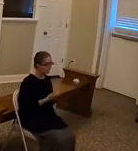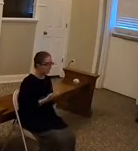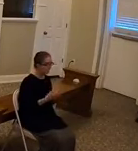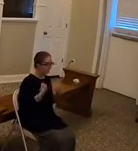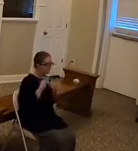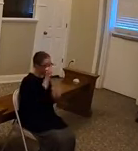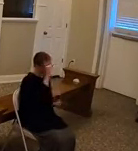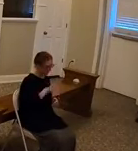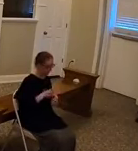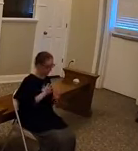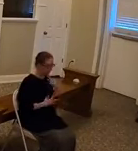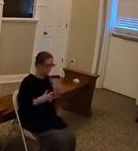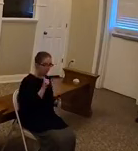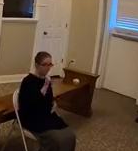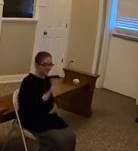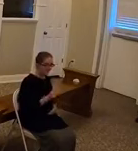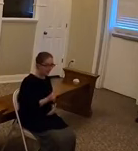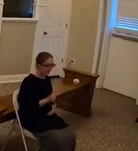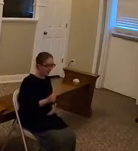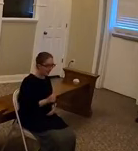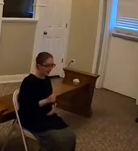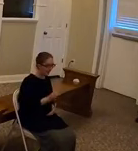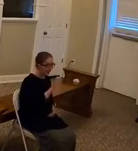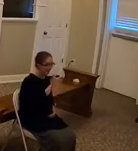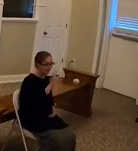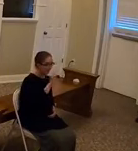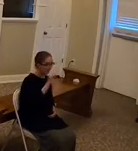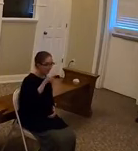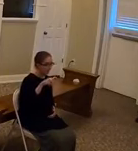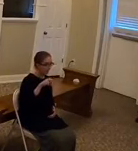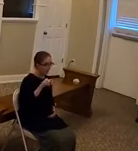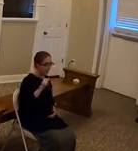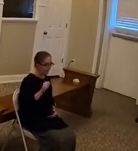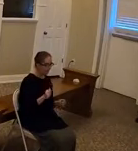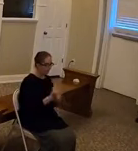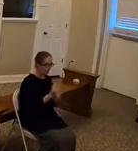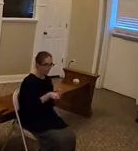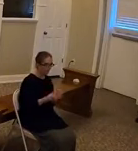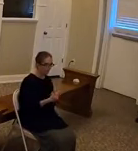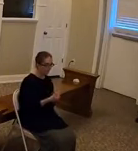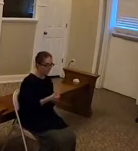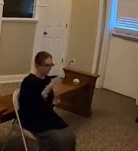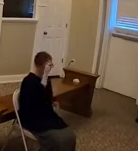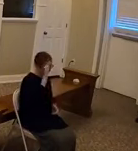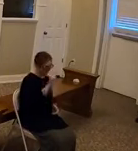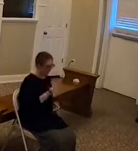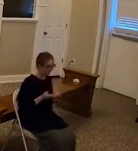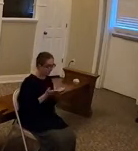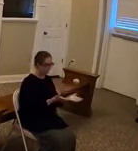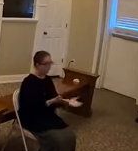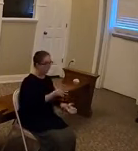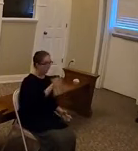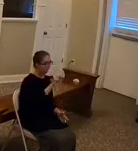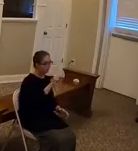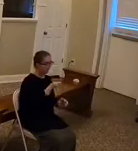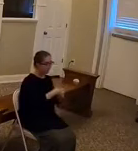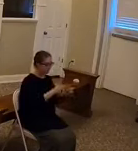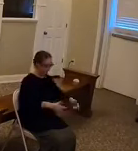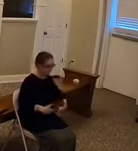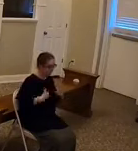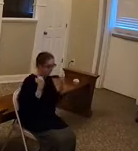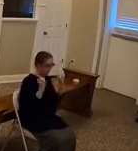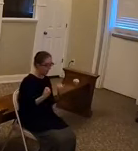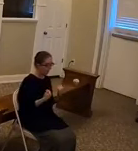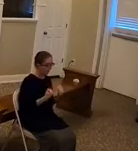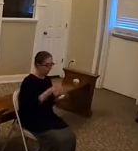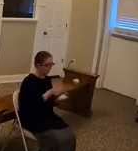just, his body is not cooperating with the rest of him. And so he's been given a lot in life that you just